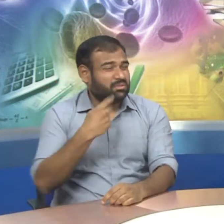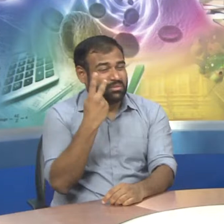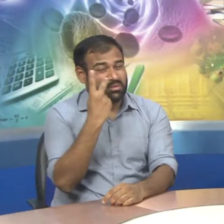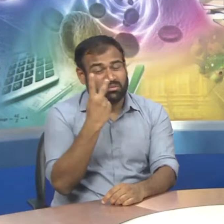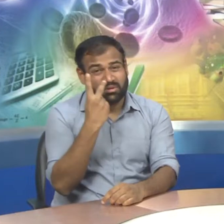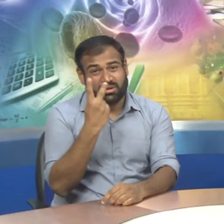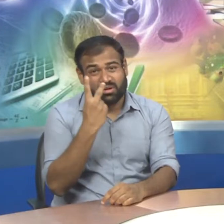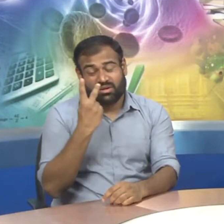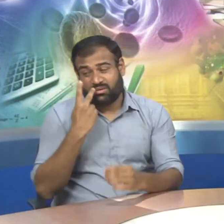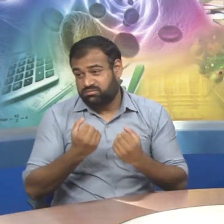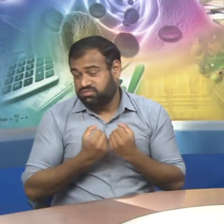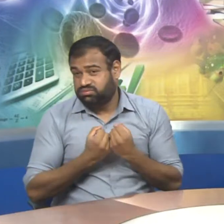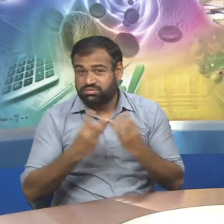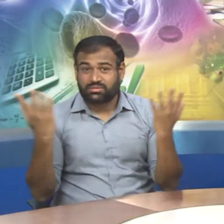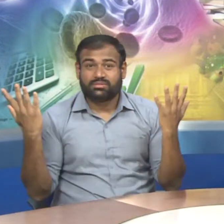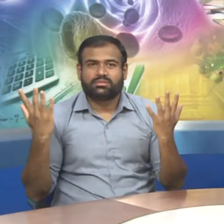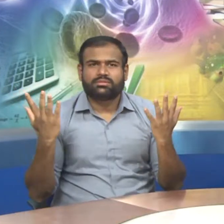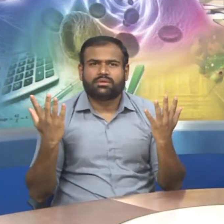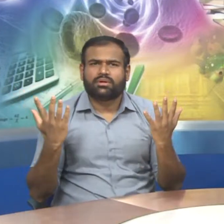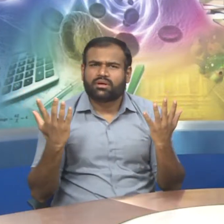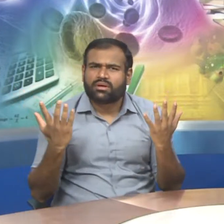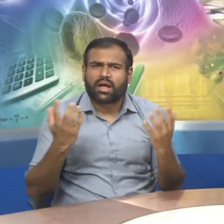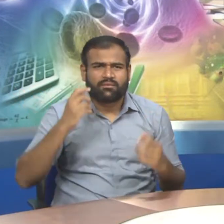I have seen this movie many times.